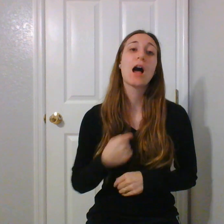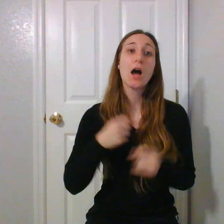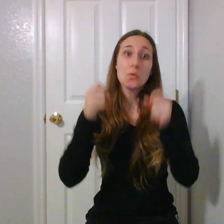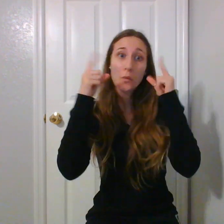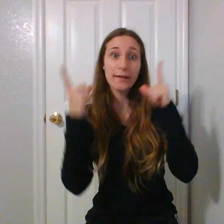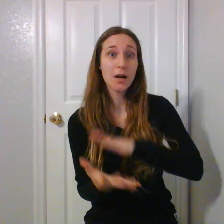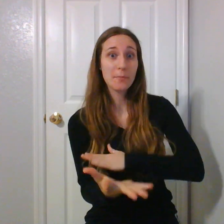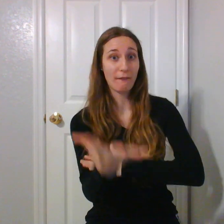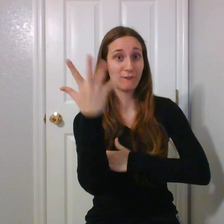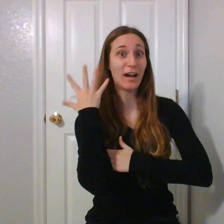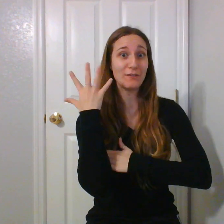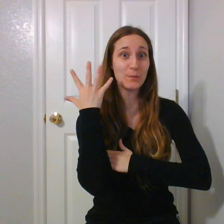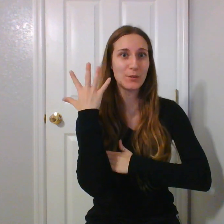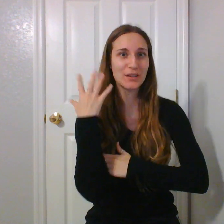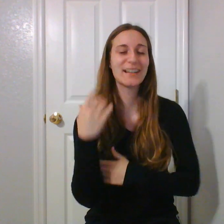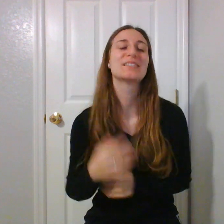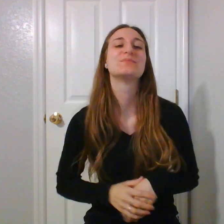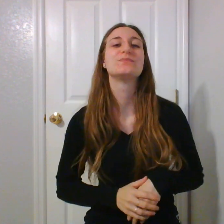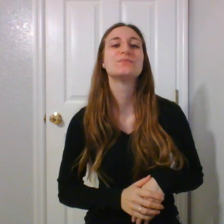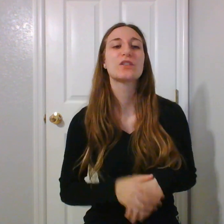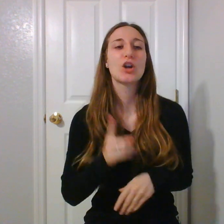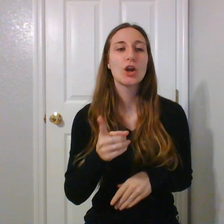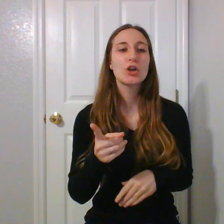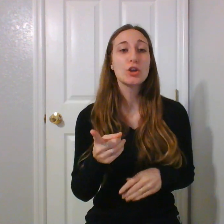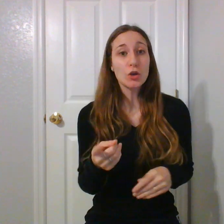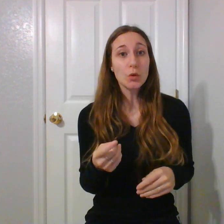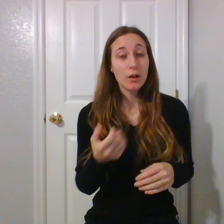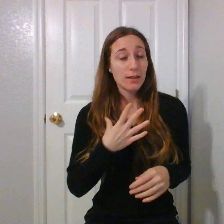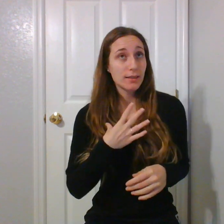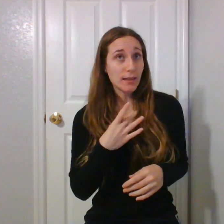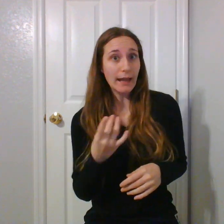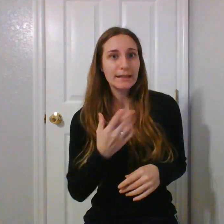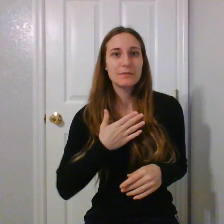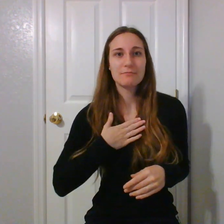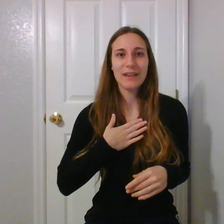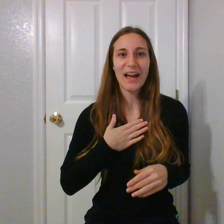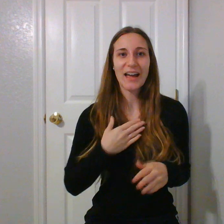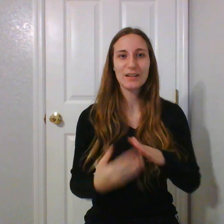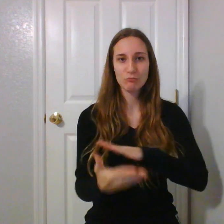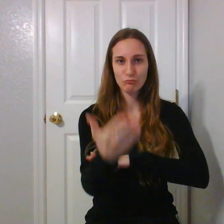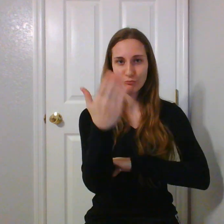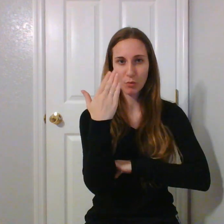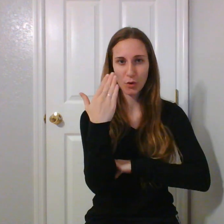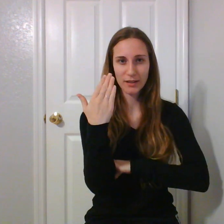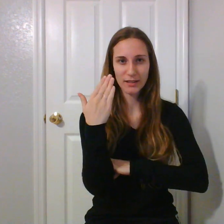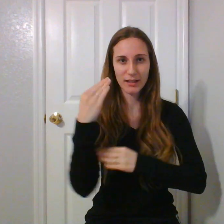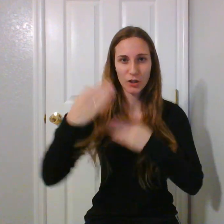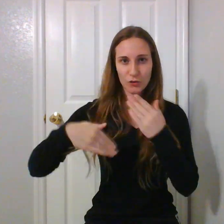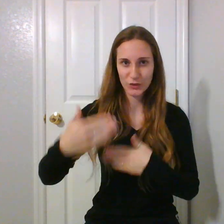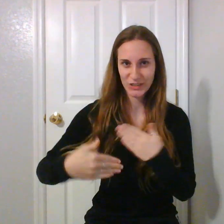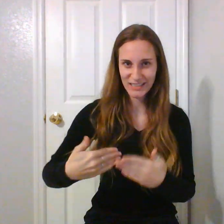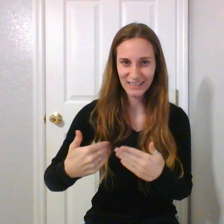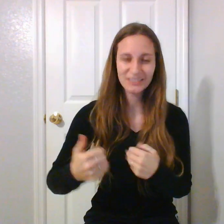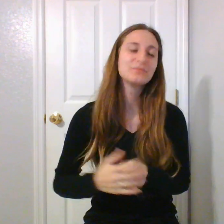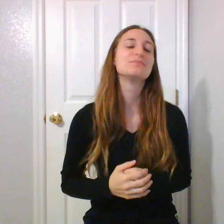liked my 5 a.m morning routine so I thought I would share with you guys some tips and ways in which you can wake up a little bit earlier to give yourself a more productive and